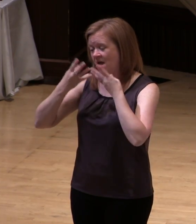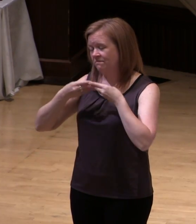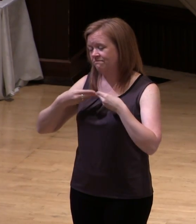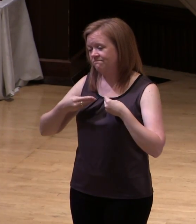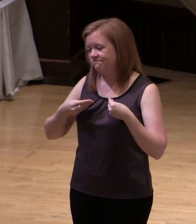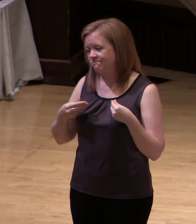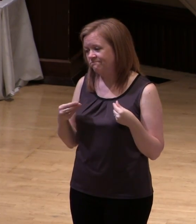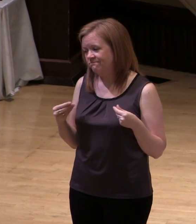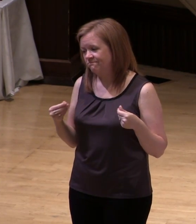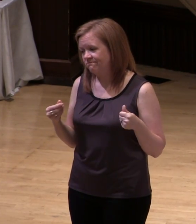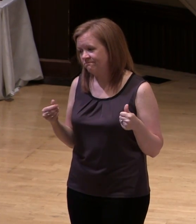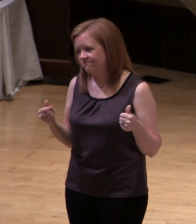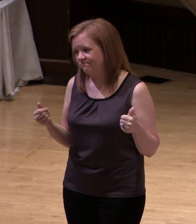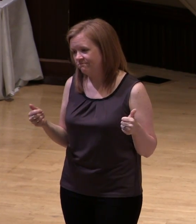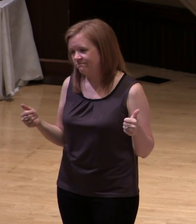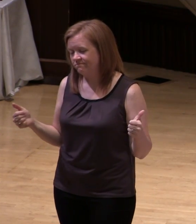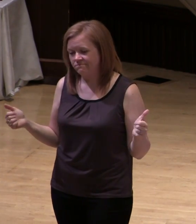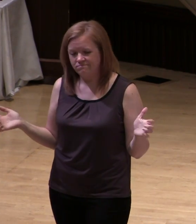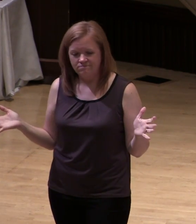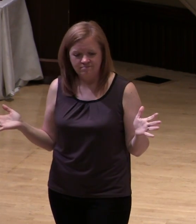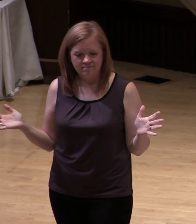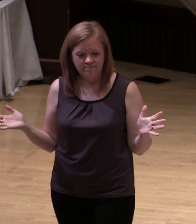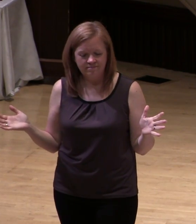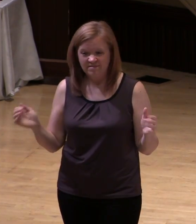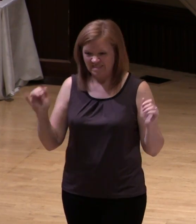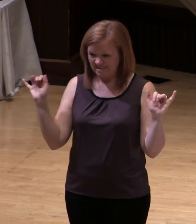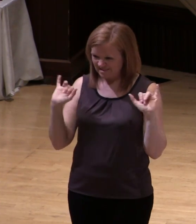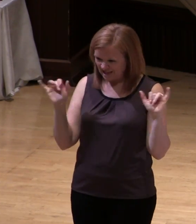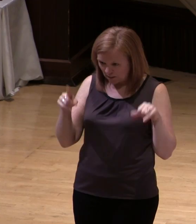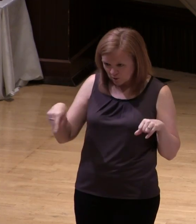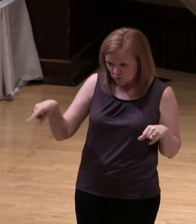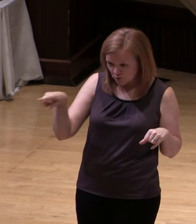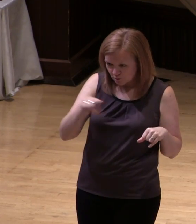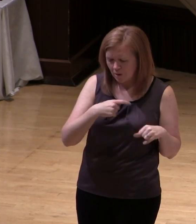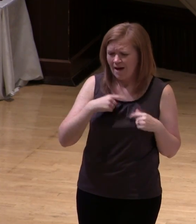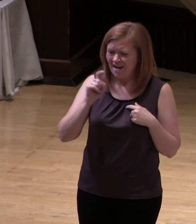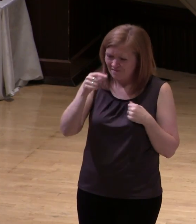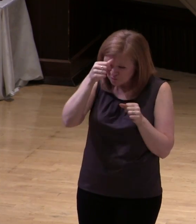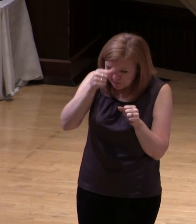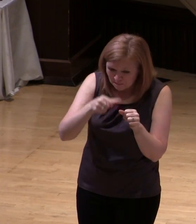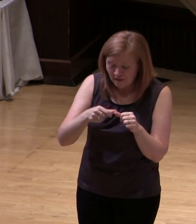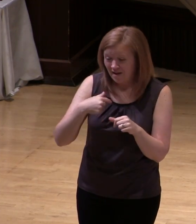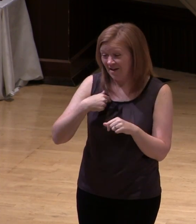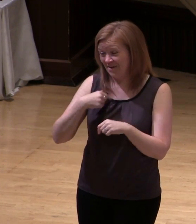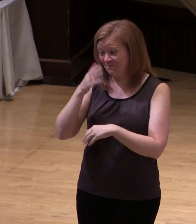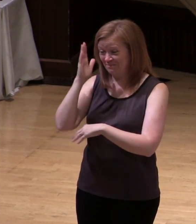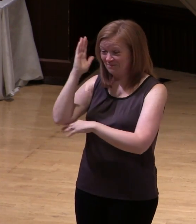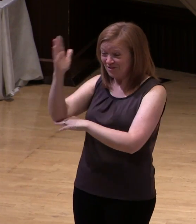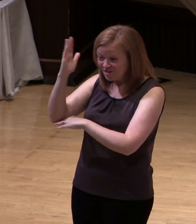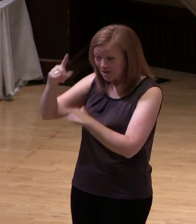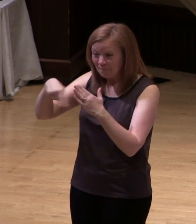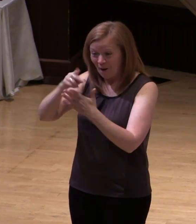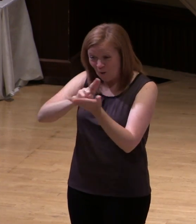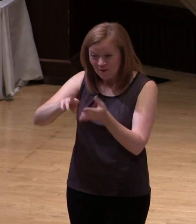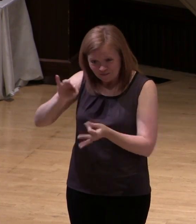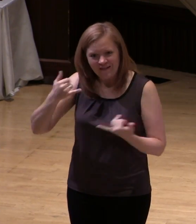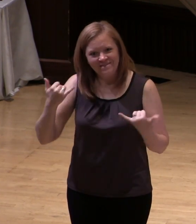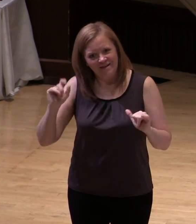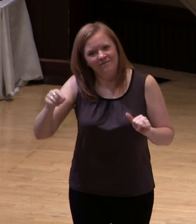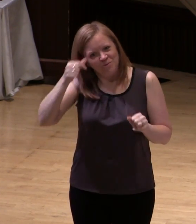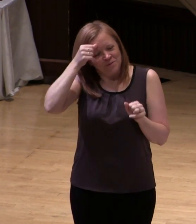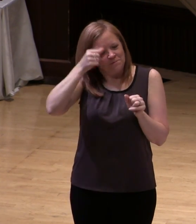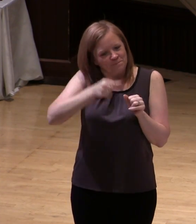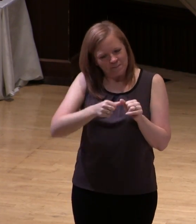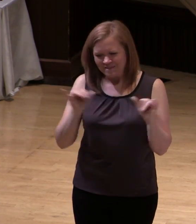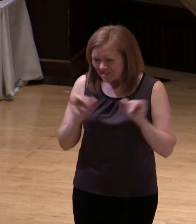I just felt this peace coming. And I'm just like all of you, I have to remember, even when I'm preaching about the Holy Spirit, I have to